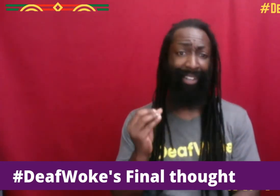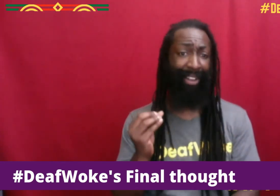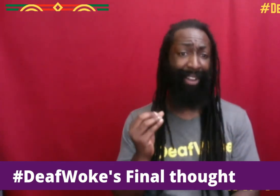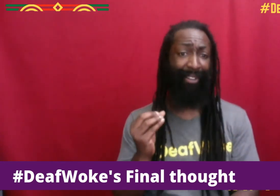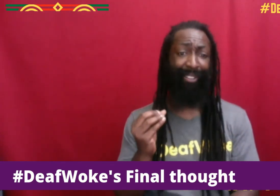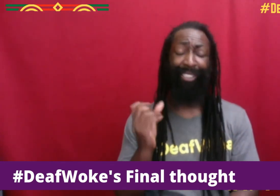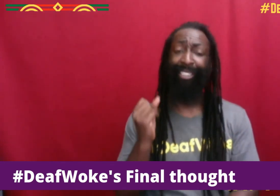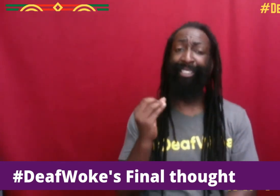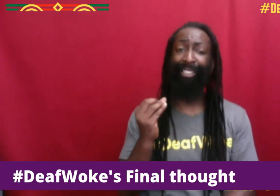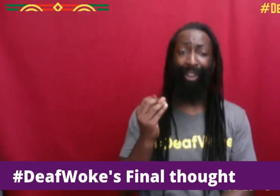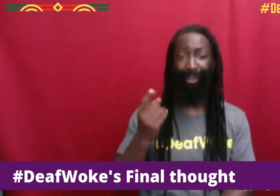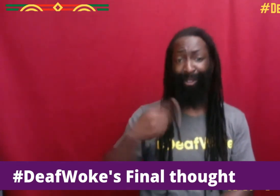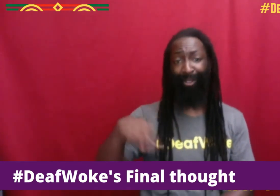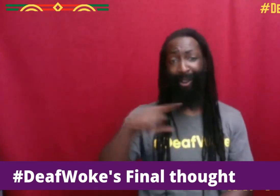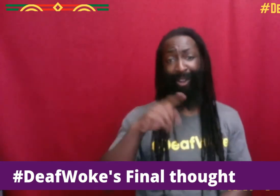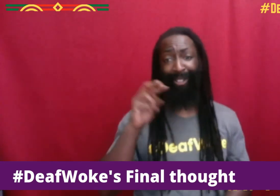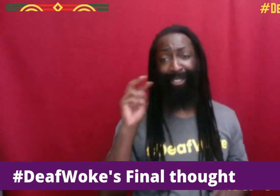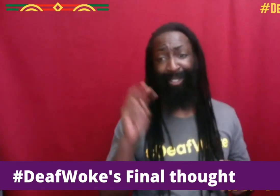Please